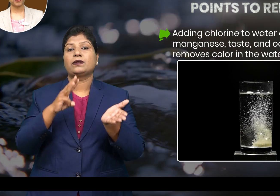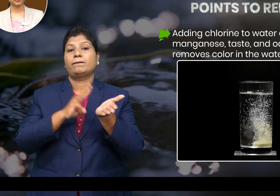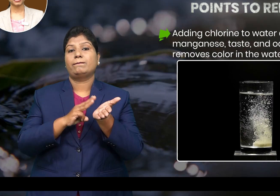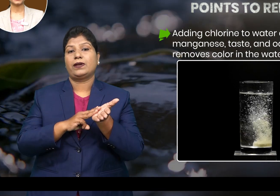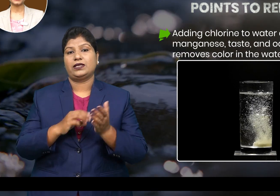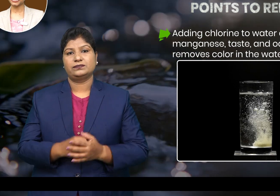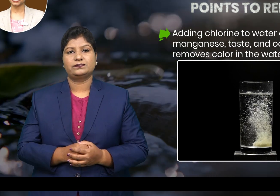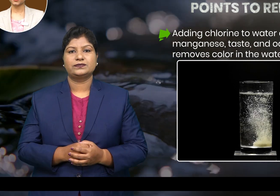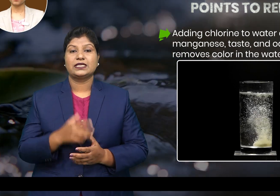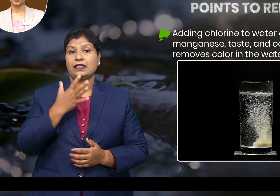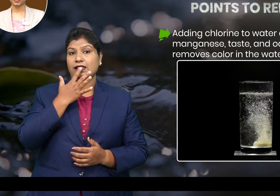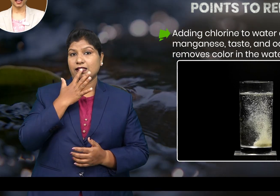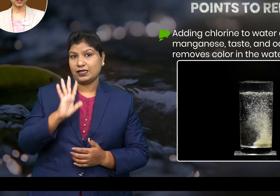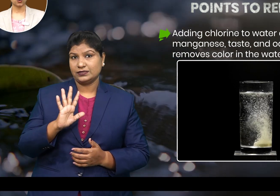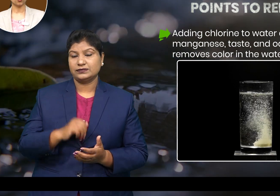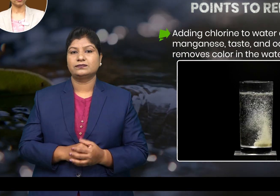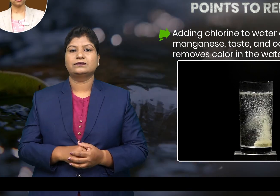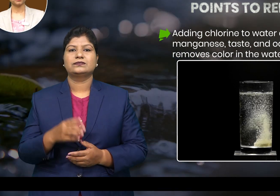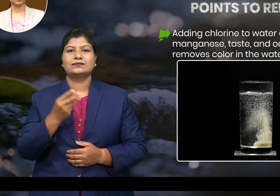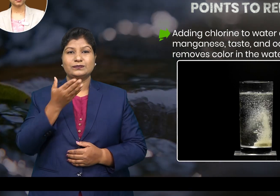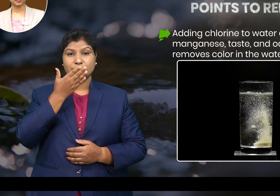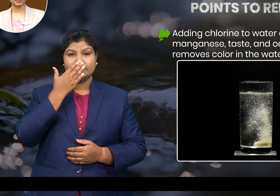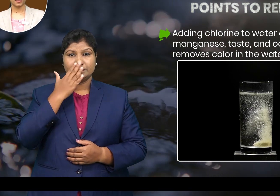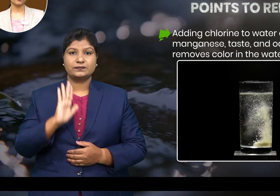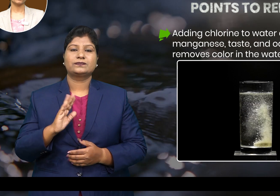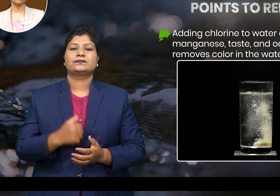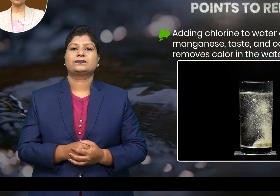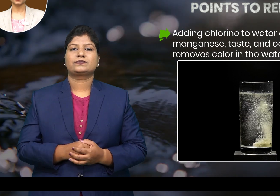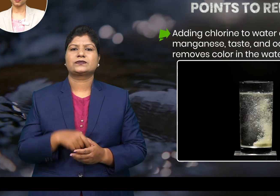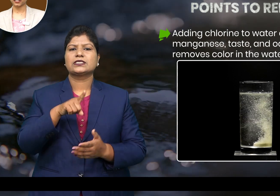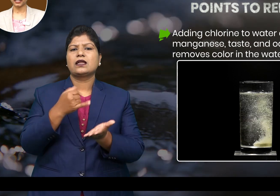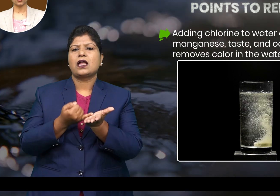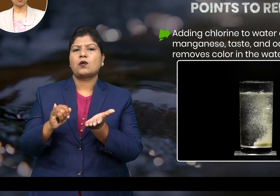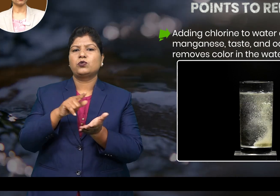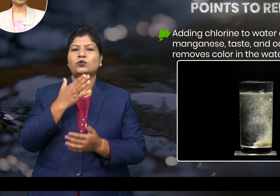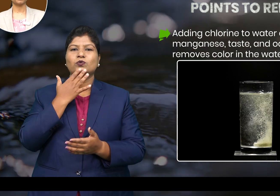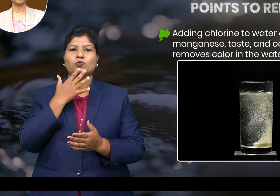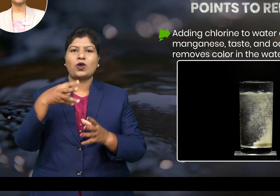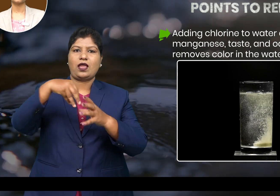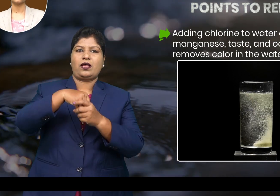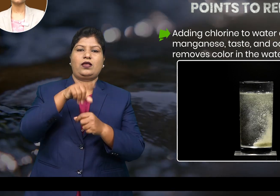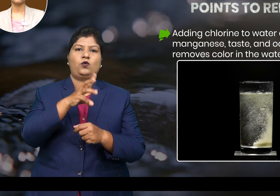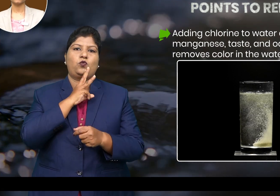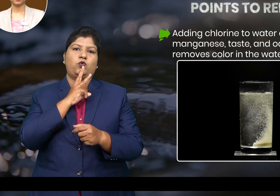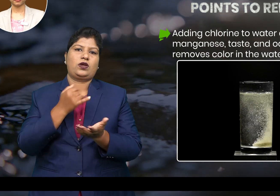manganese, taste and odor and removes color in the water.